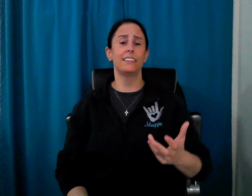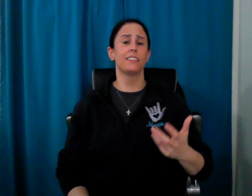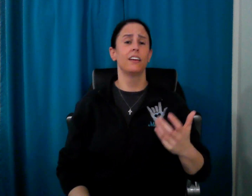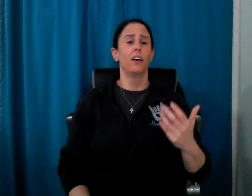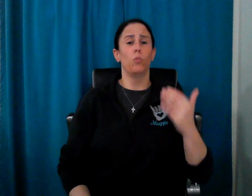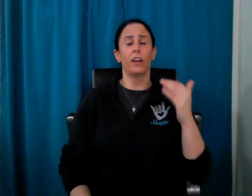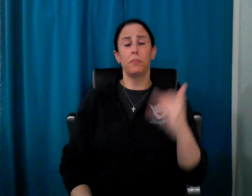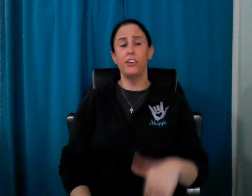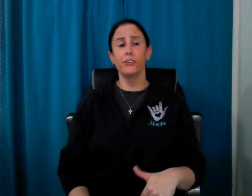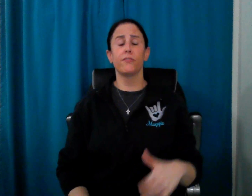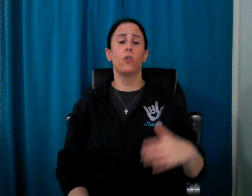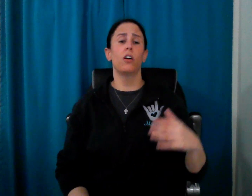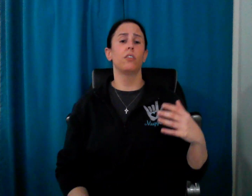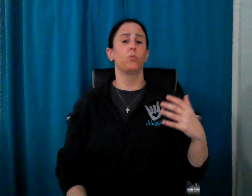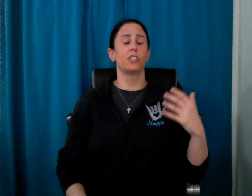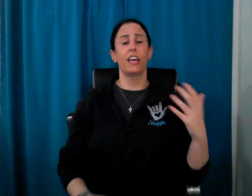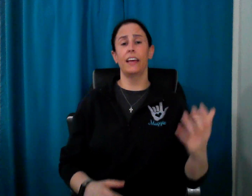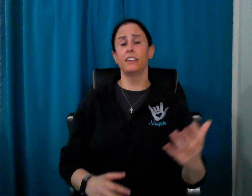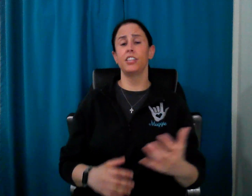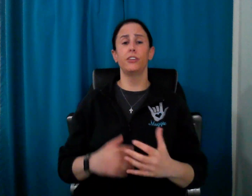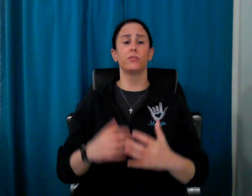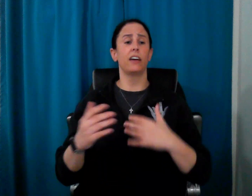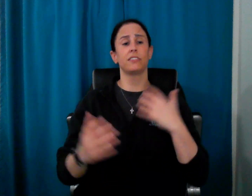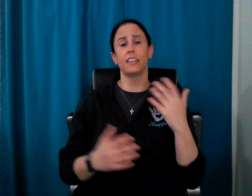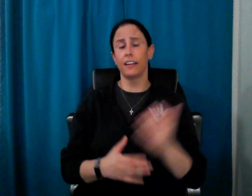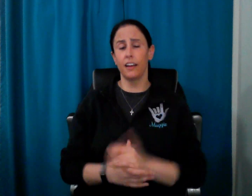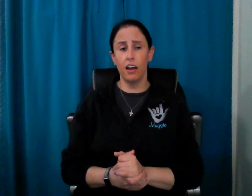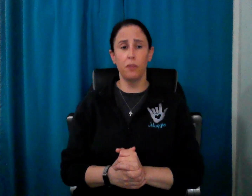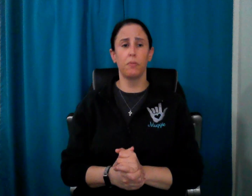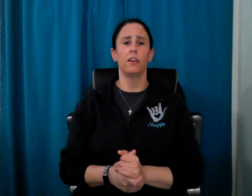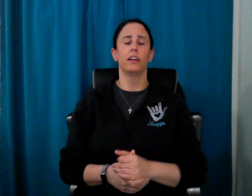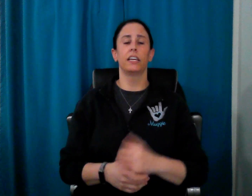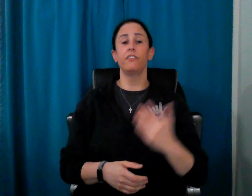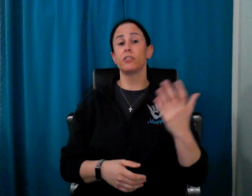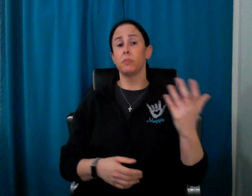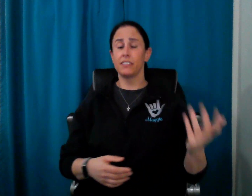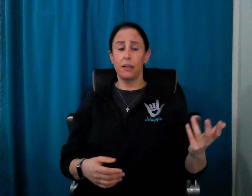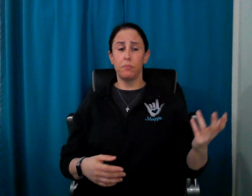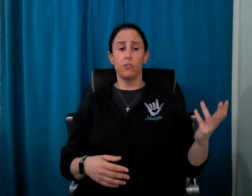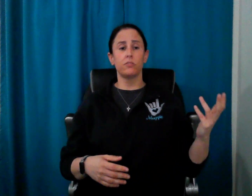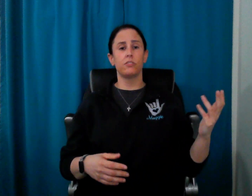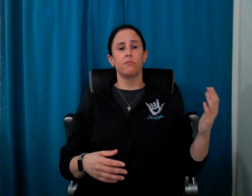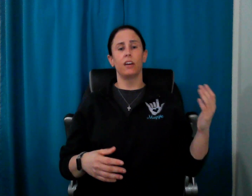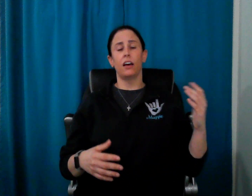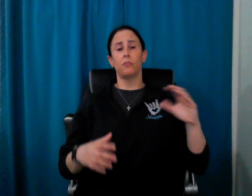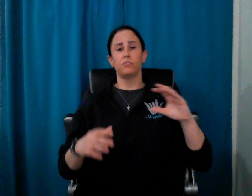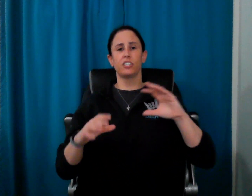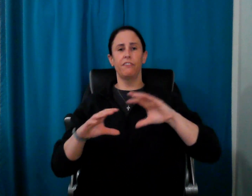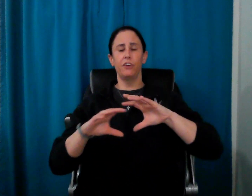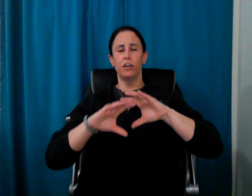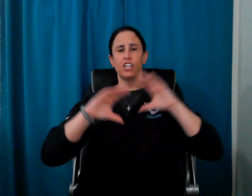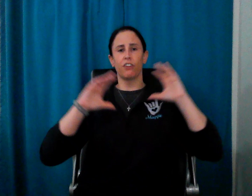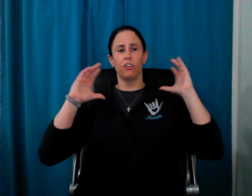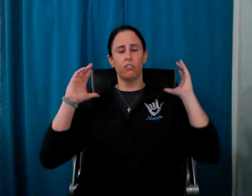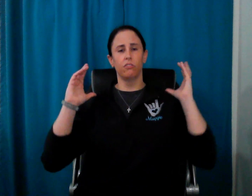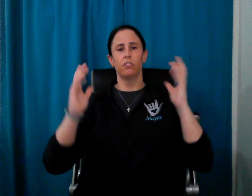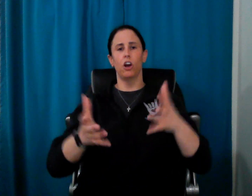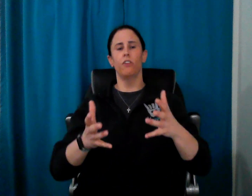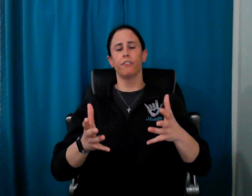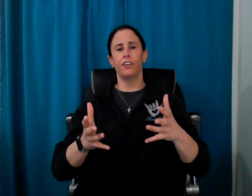is, what it can be used for, which hand to use, how to set it up, give you some examples, just give you a general